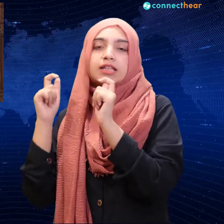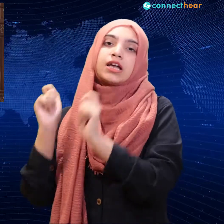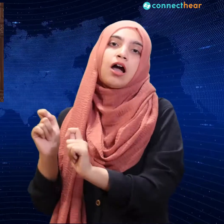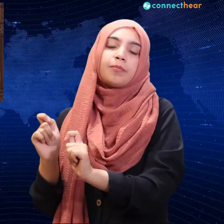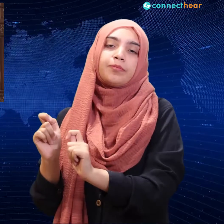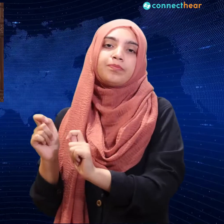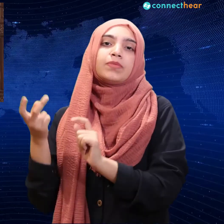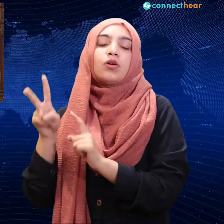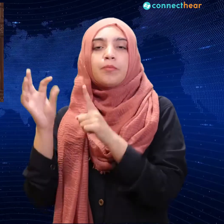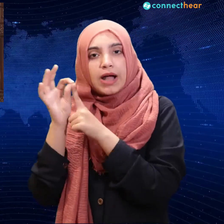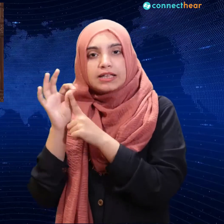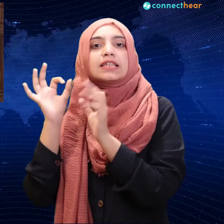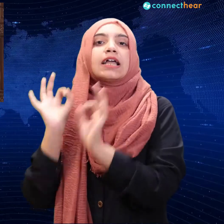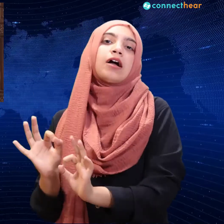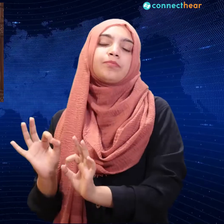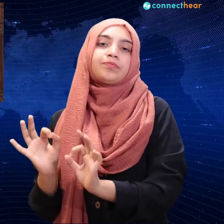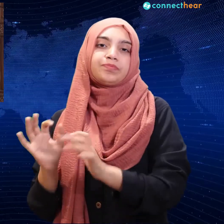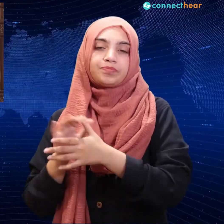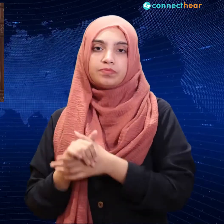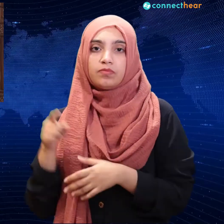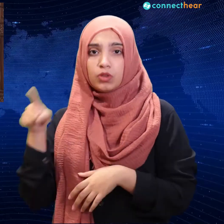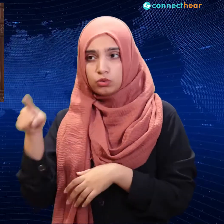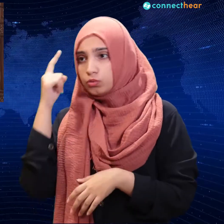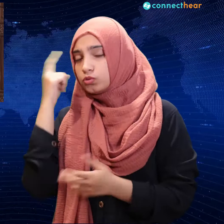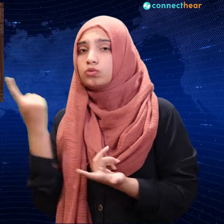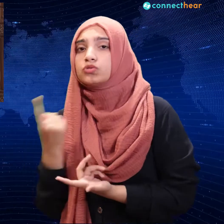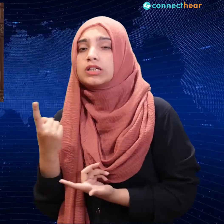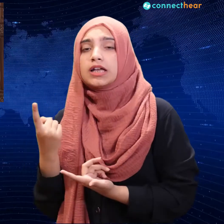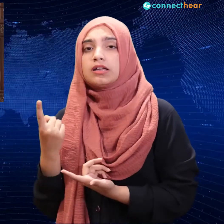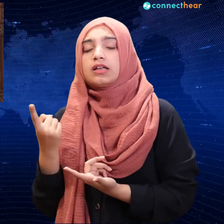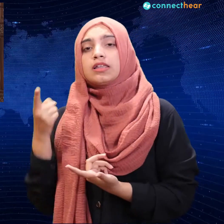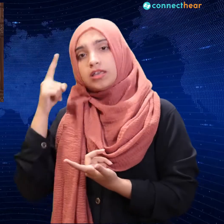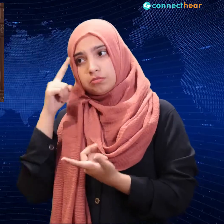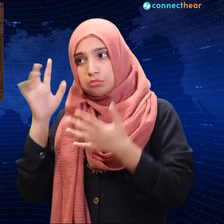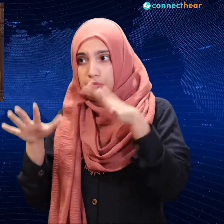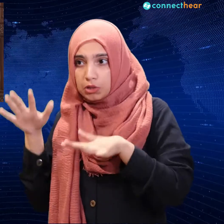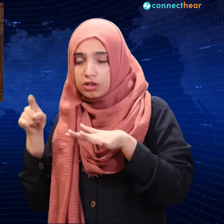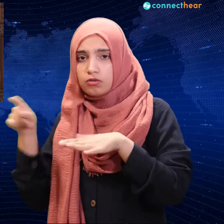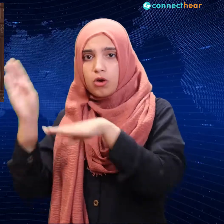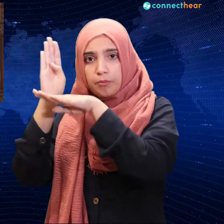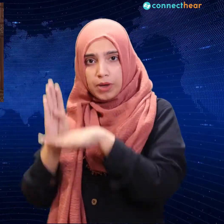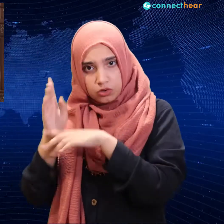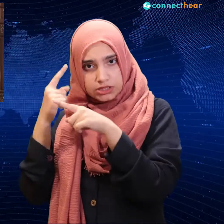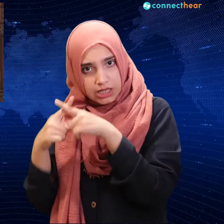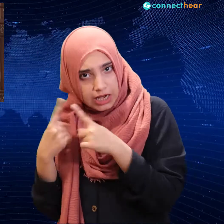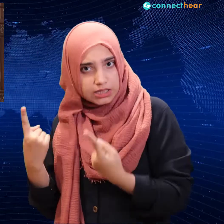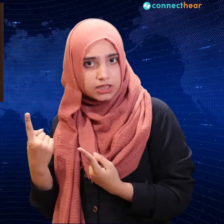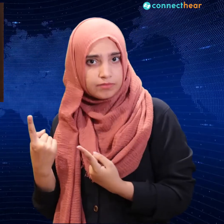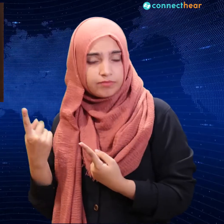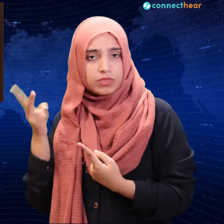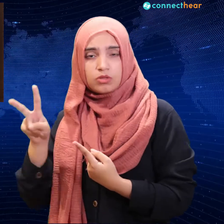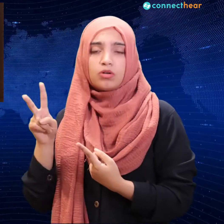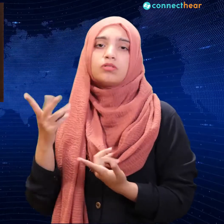the Taliban government. Is it any wonder that there is a trust deficit between the West